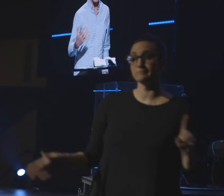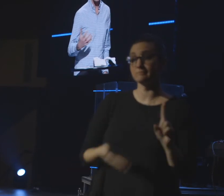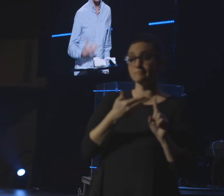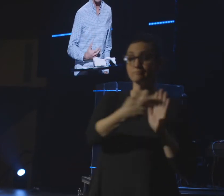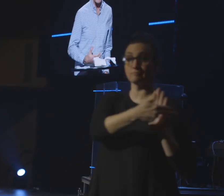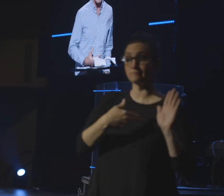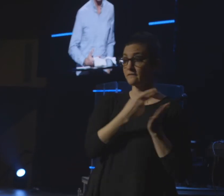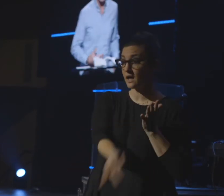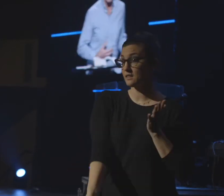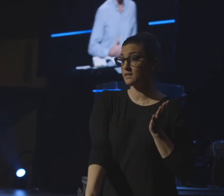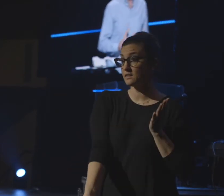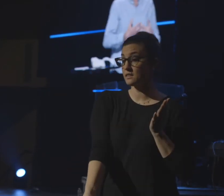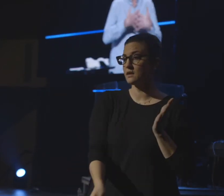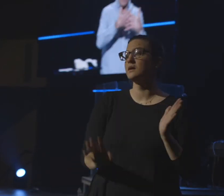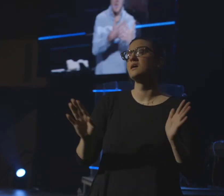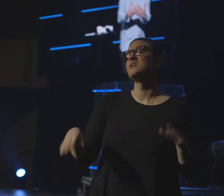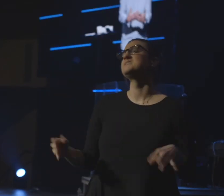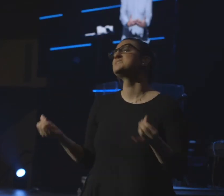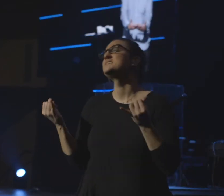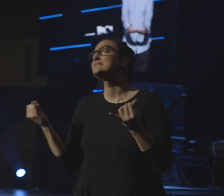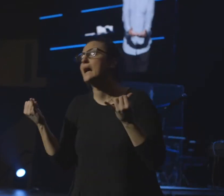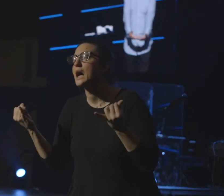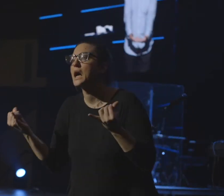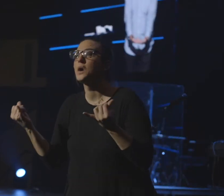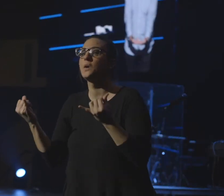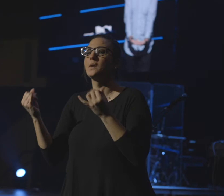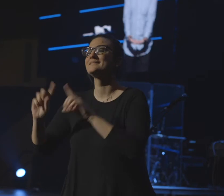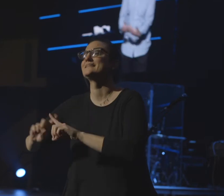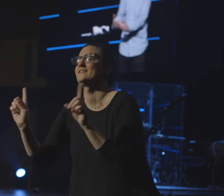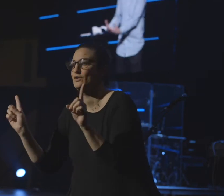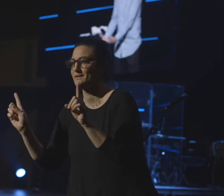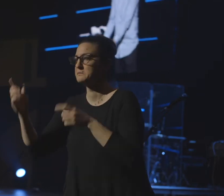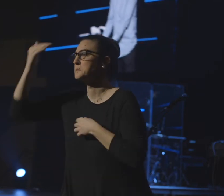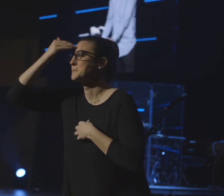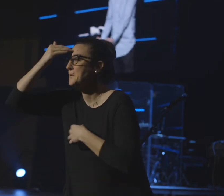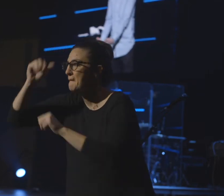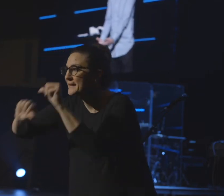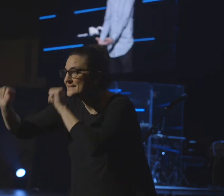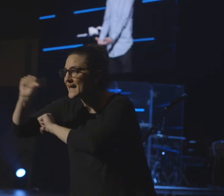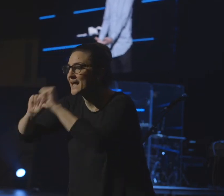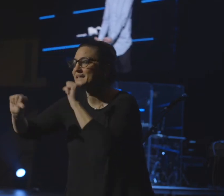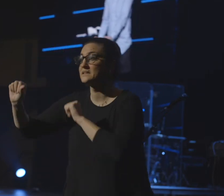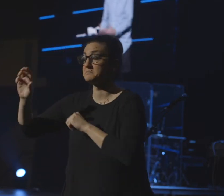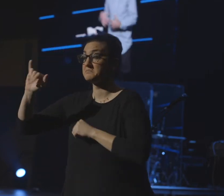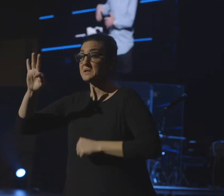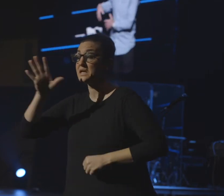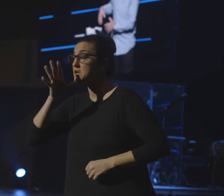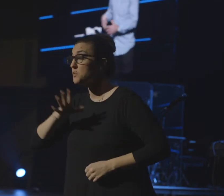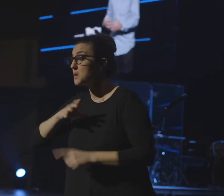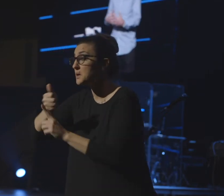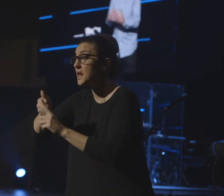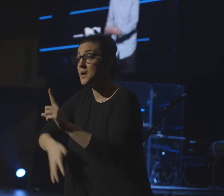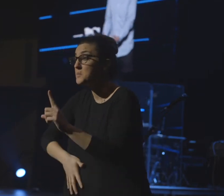Mr. and Mrs. Smith can't have a child, it's not automatically her fault, right? Maybe it's his fault. But this